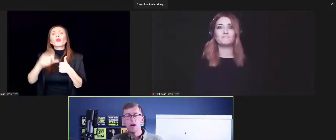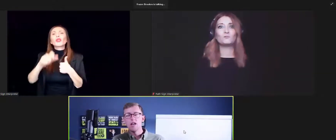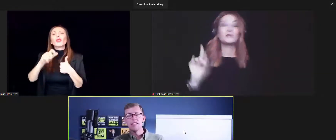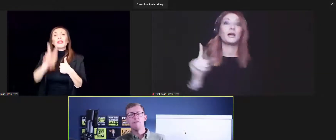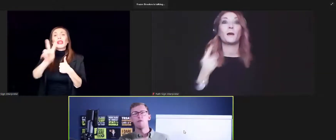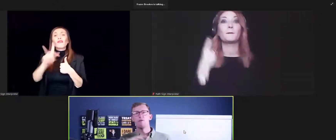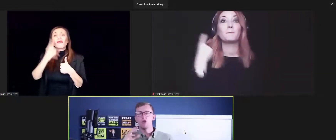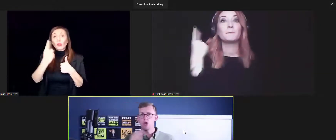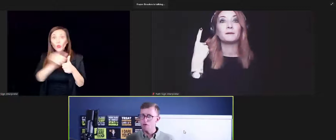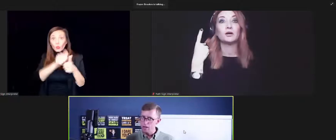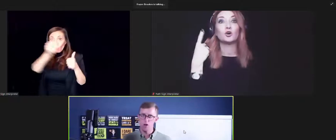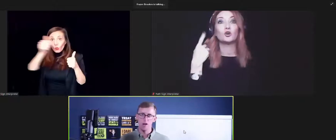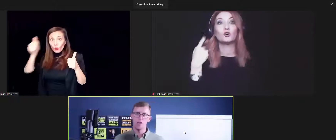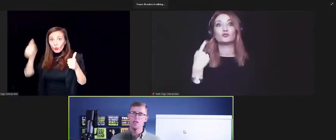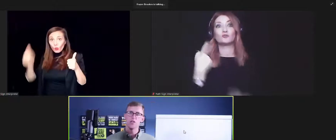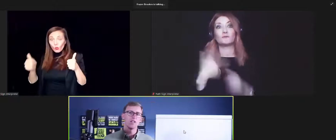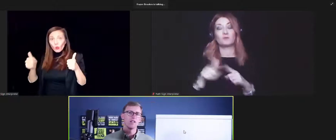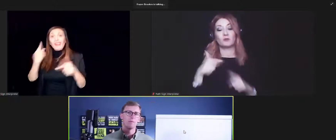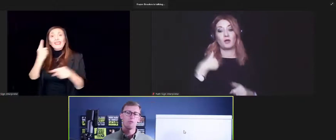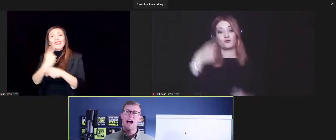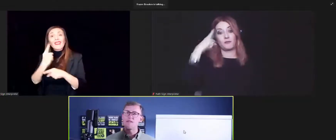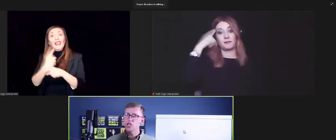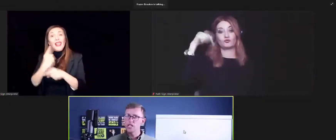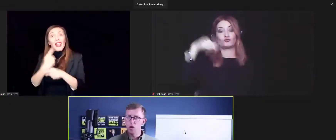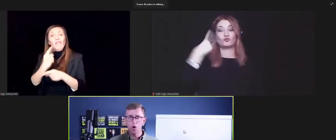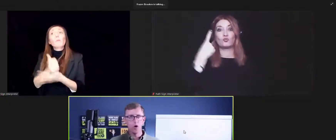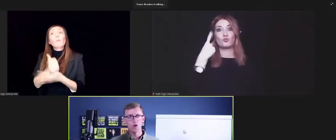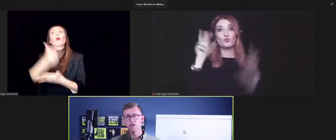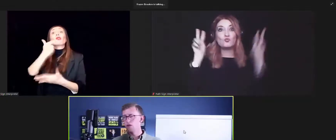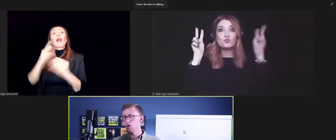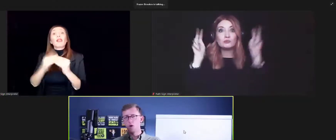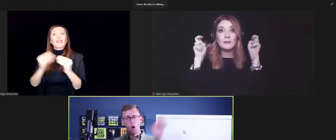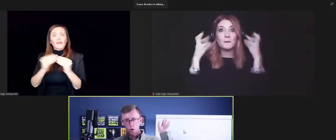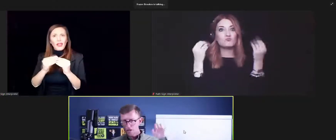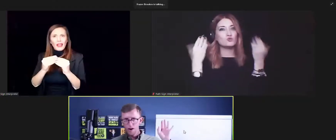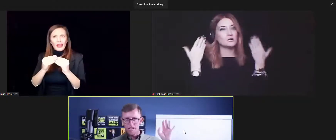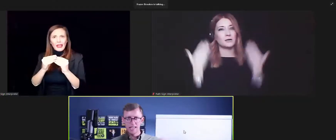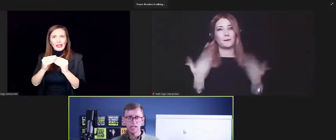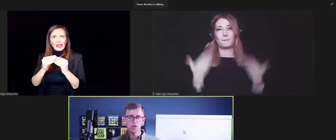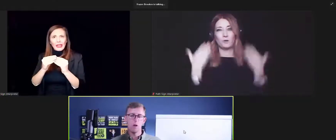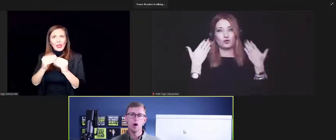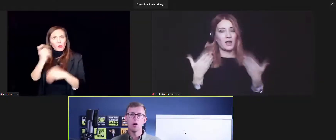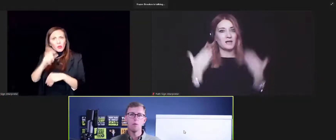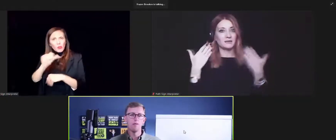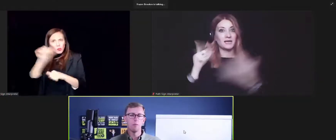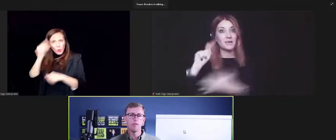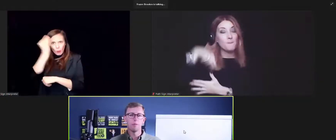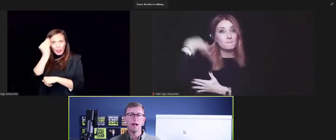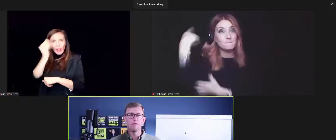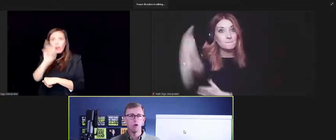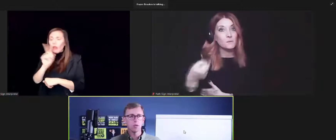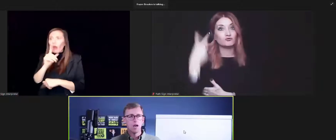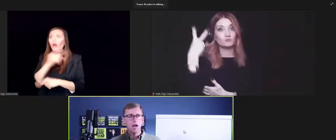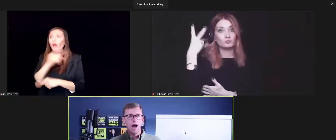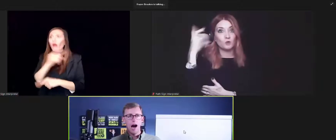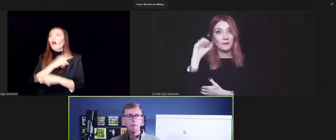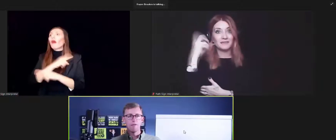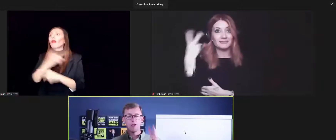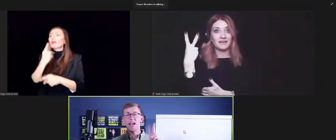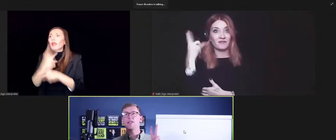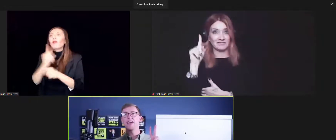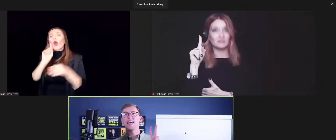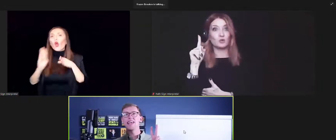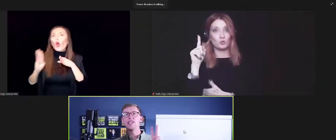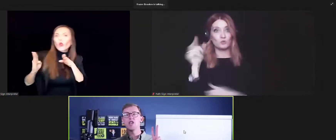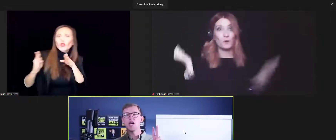of different restrictions and privacy laws and all this crazy things going on with platforms. The